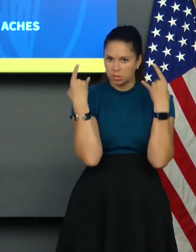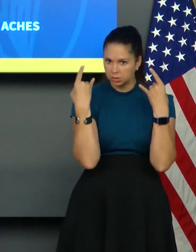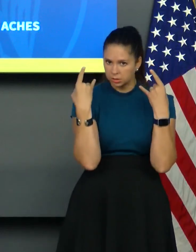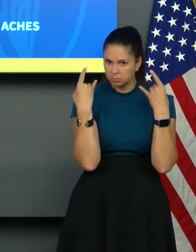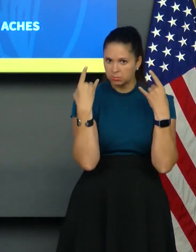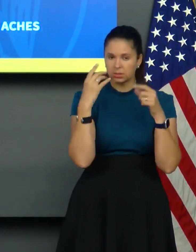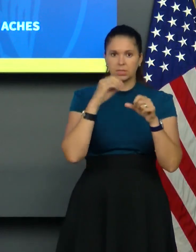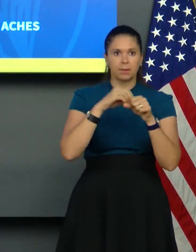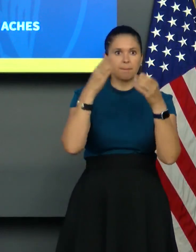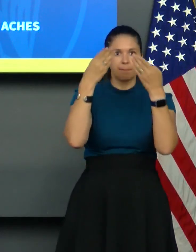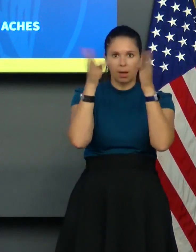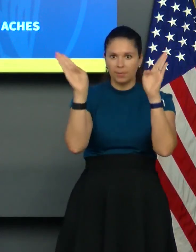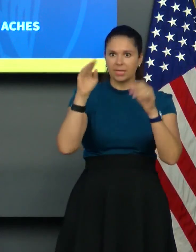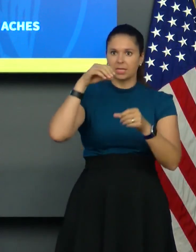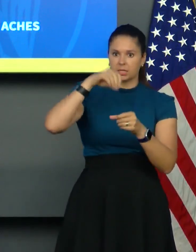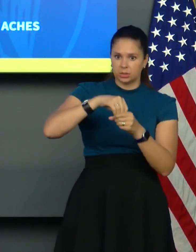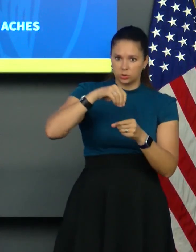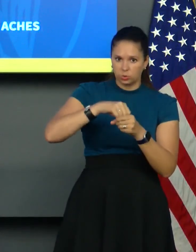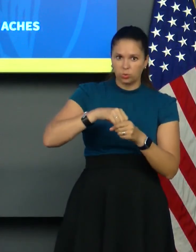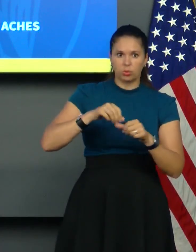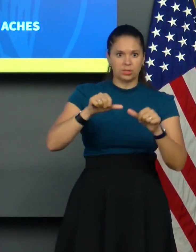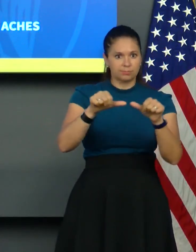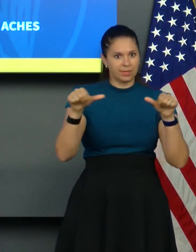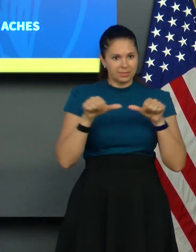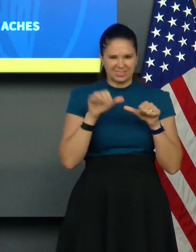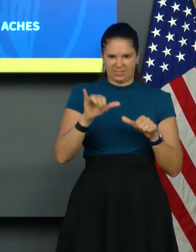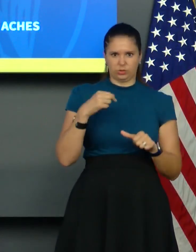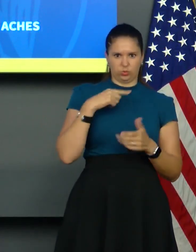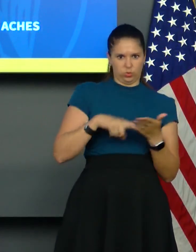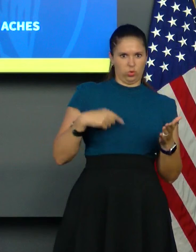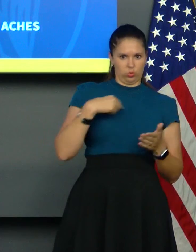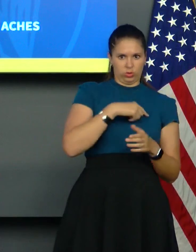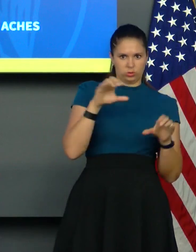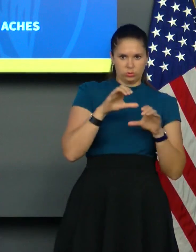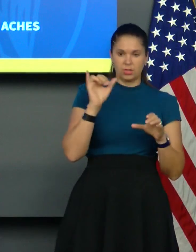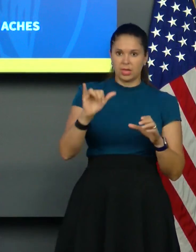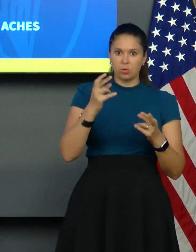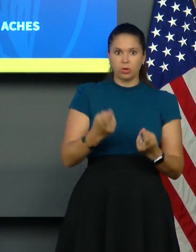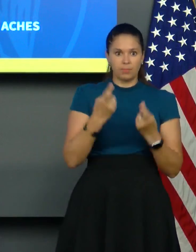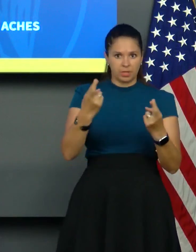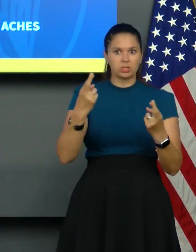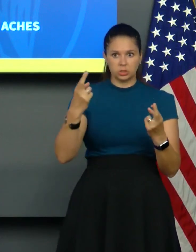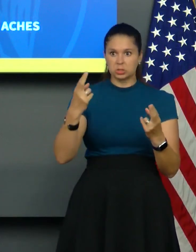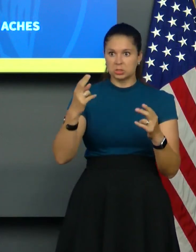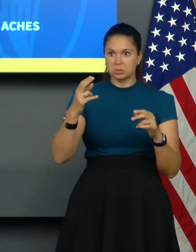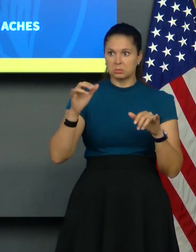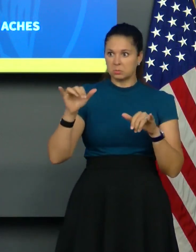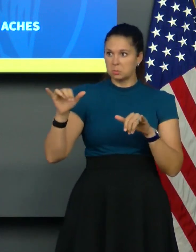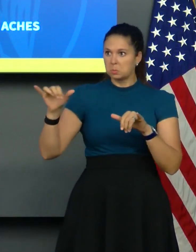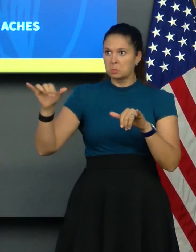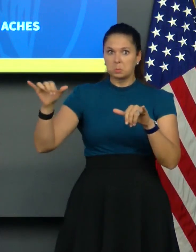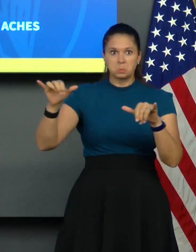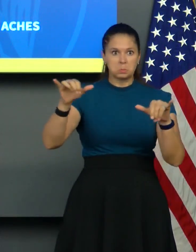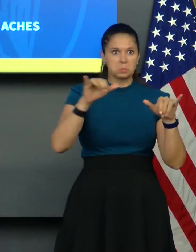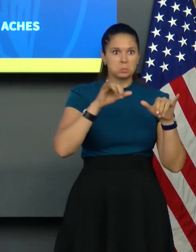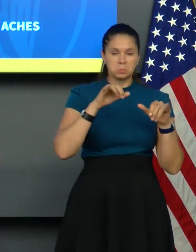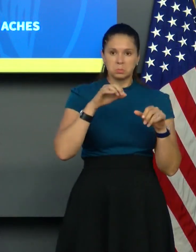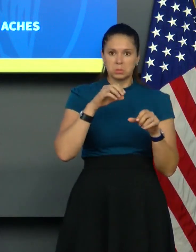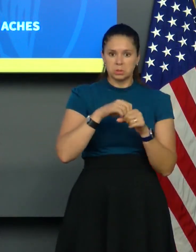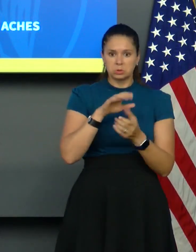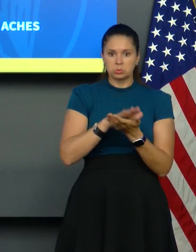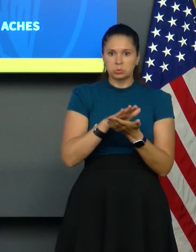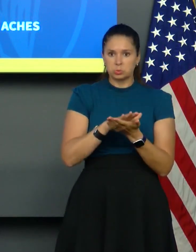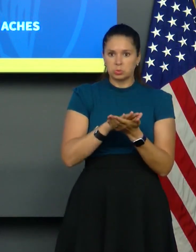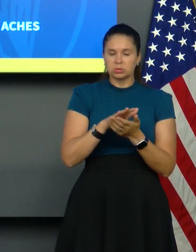in public indoor spaces. That's what we're doing. That recommendation has been mirrored, particularly in schools, by the